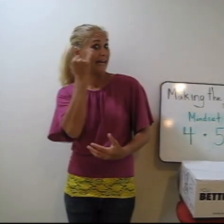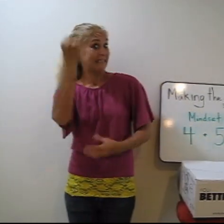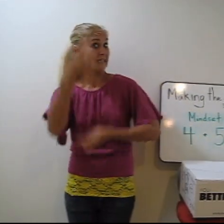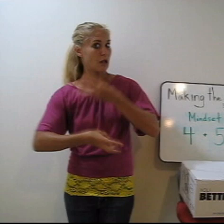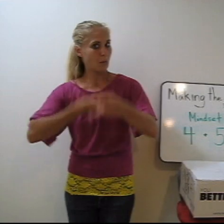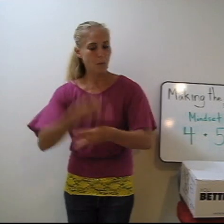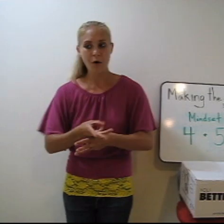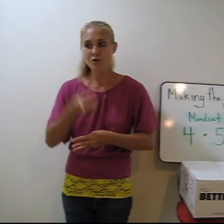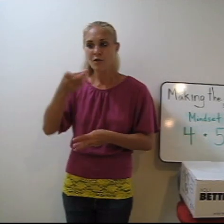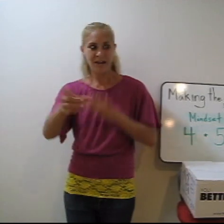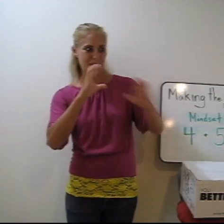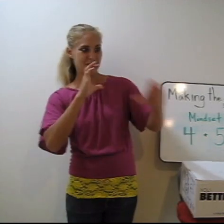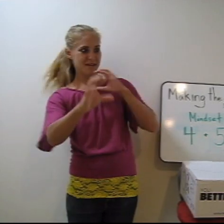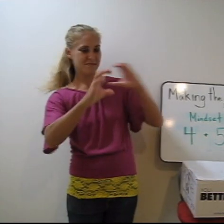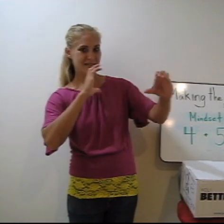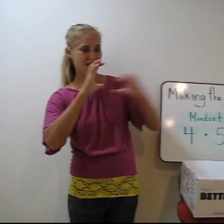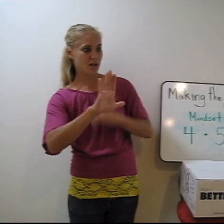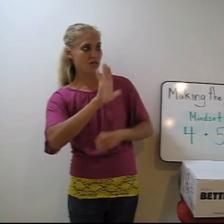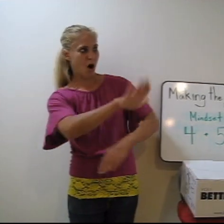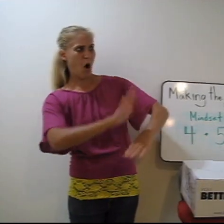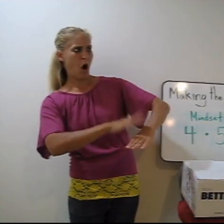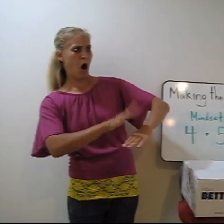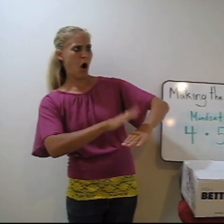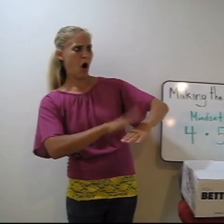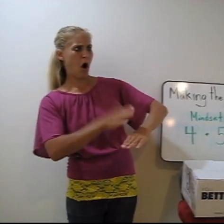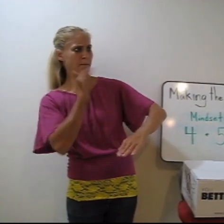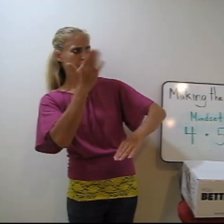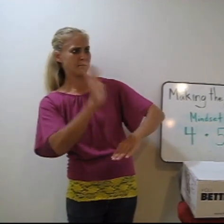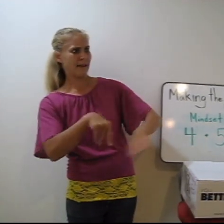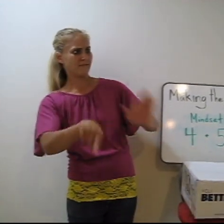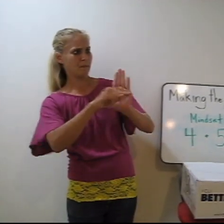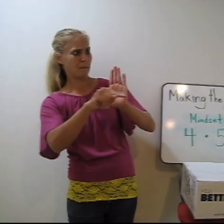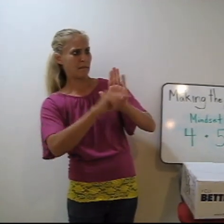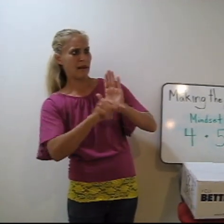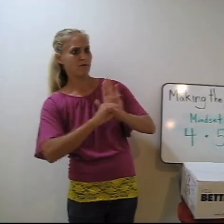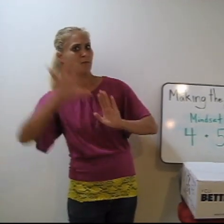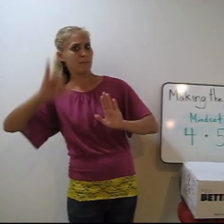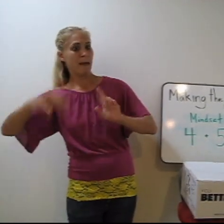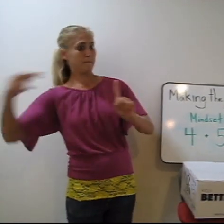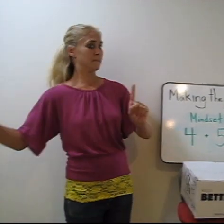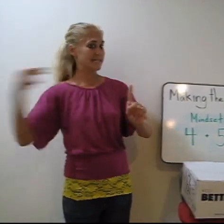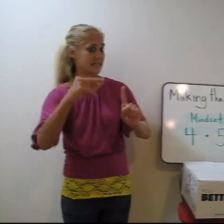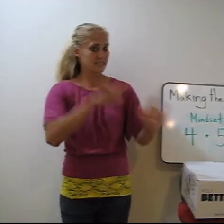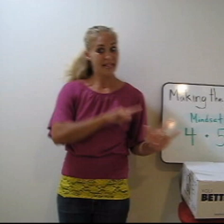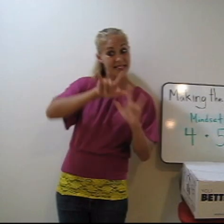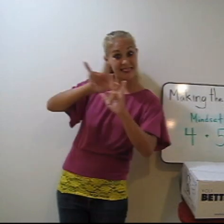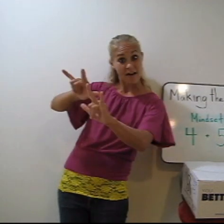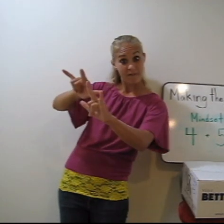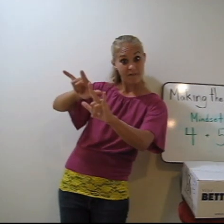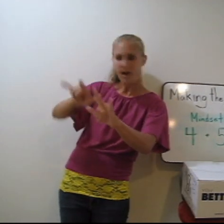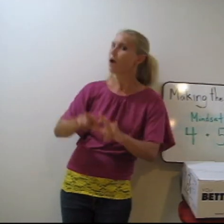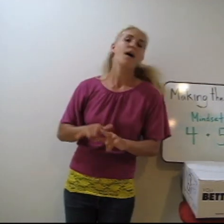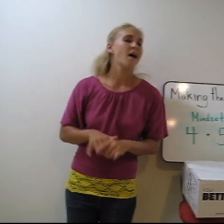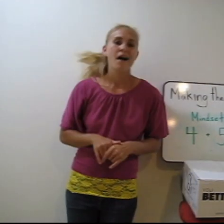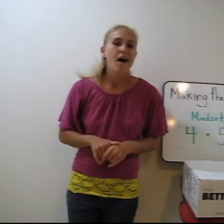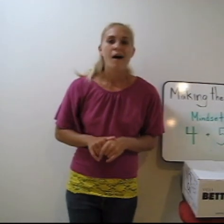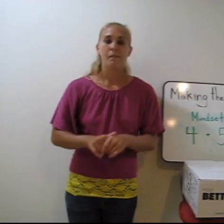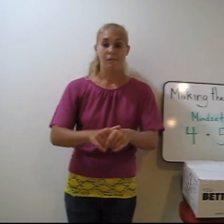to be communicating their foreboding warnings from that vantage point. Love them anyway, but don't let them drag you back into the